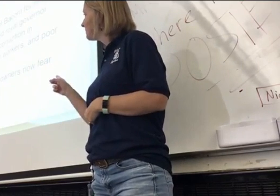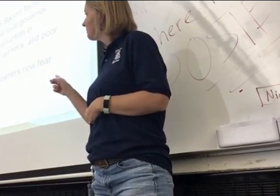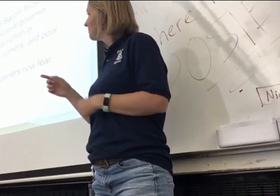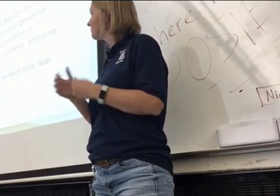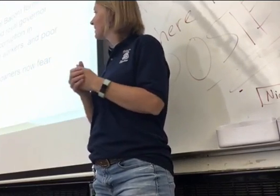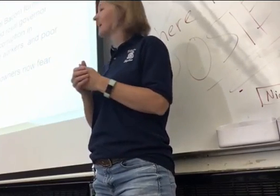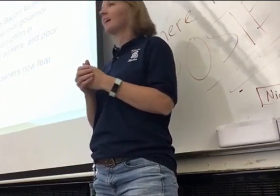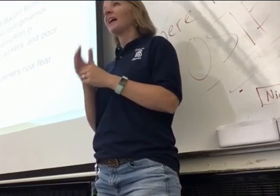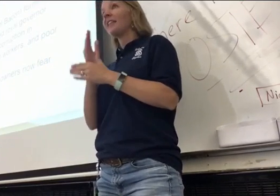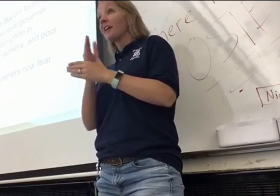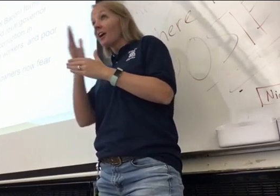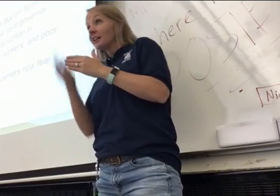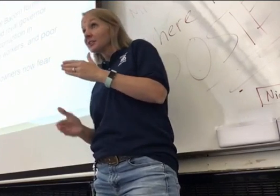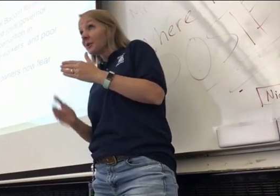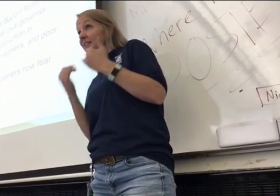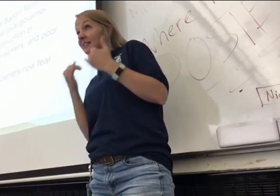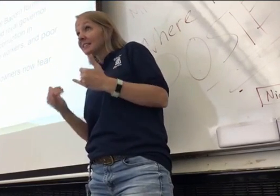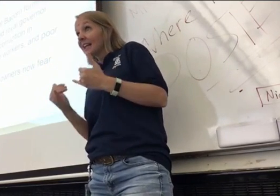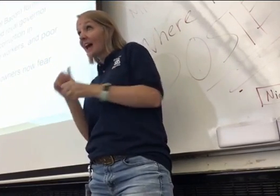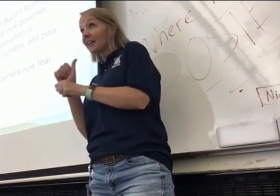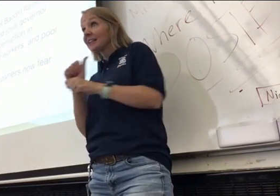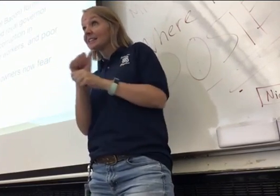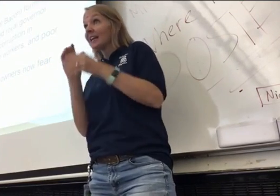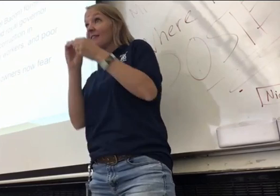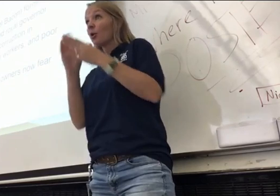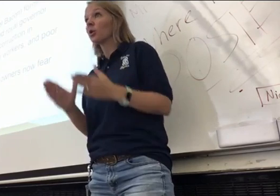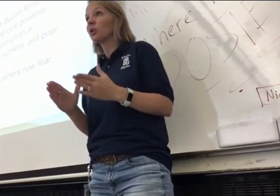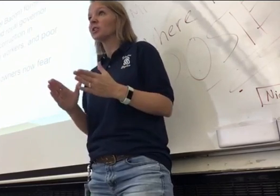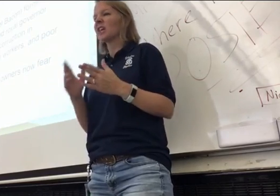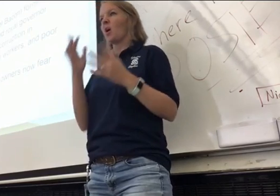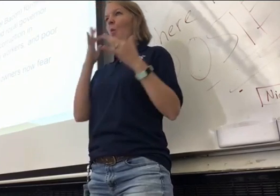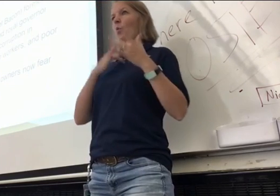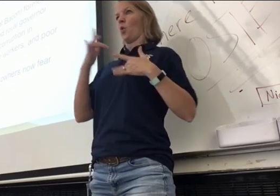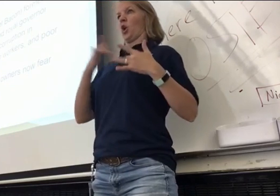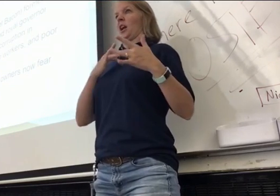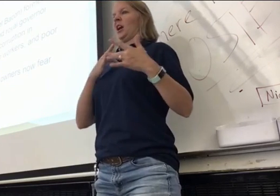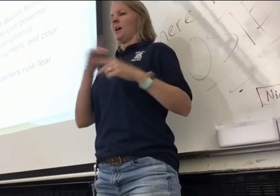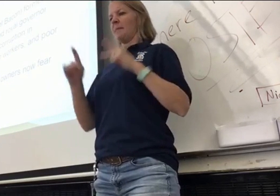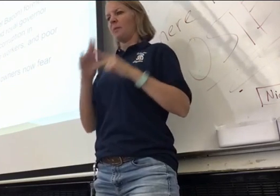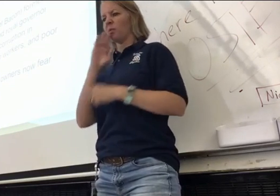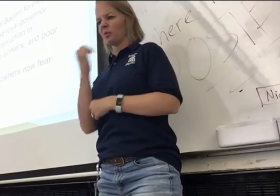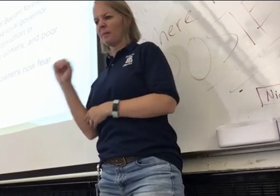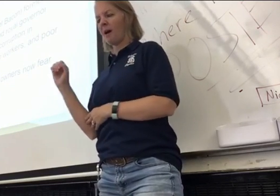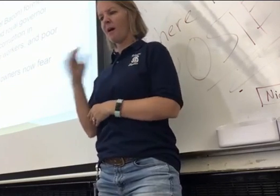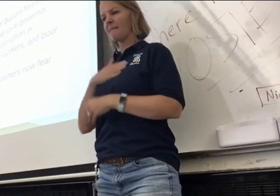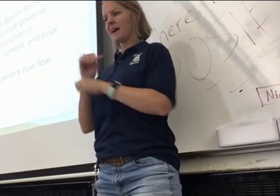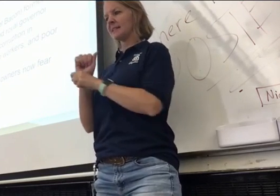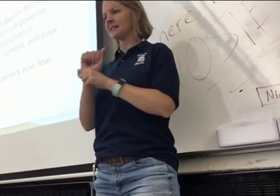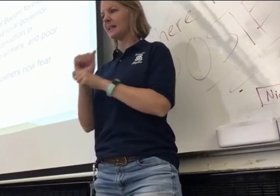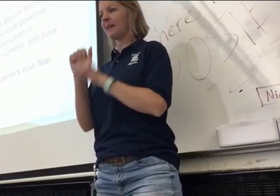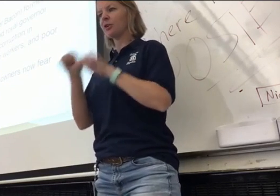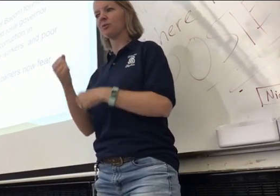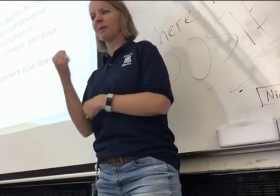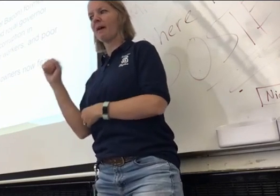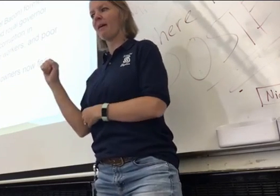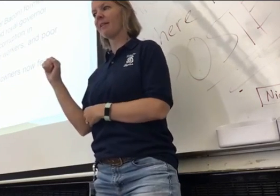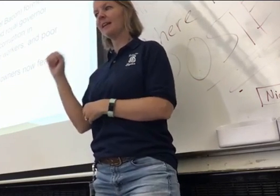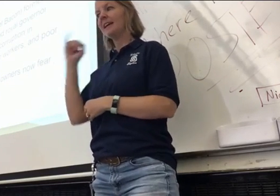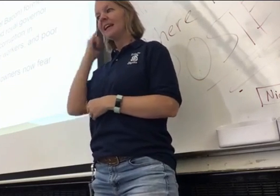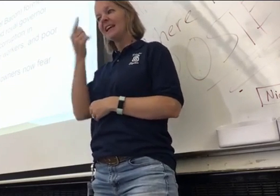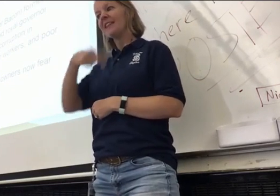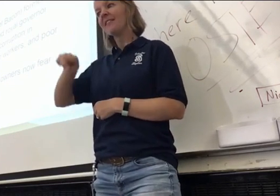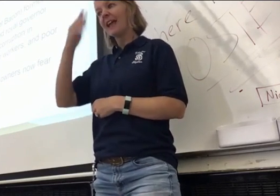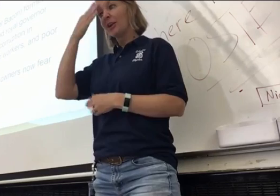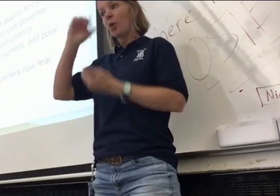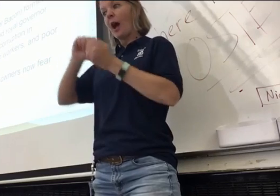The consequence is that now slave owners are going to fear their people are going to rebel. People are going to fear if these slaves know how to